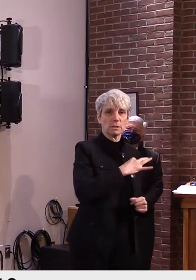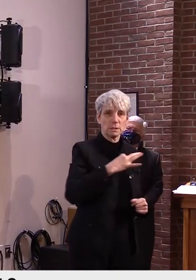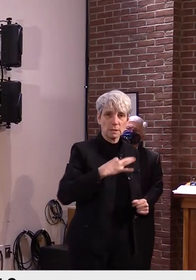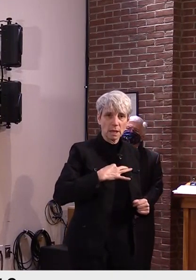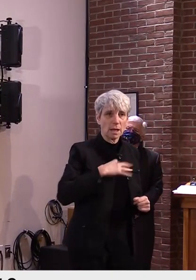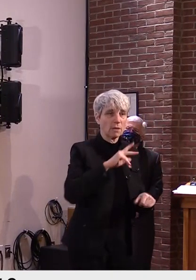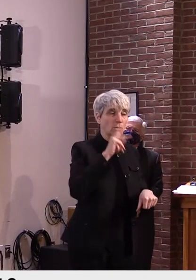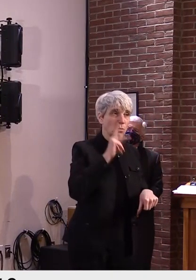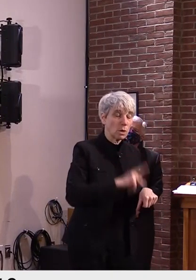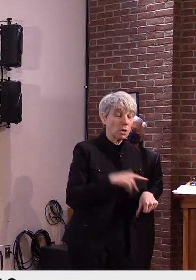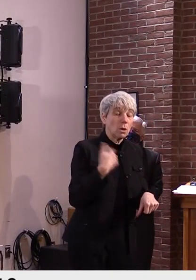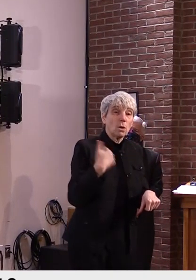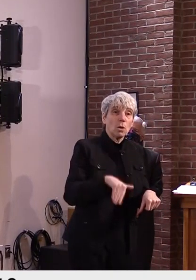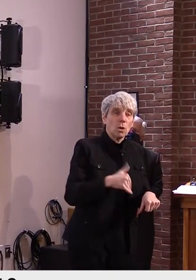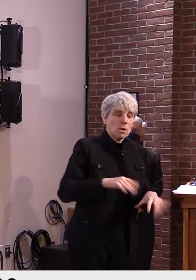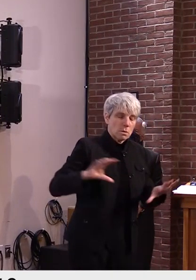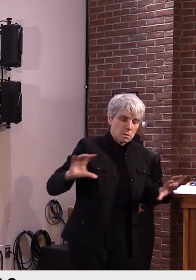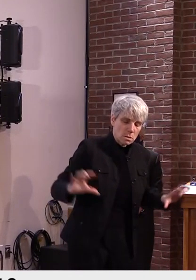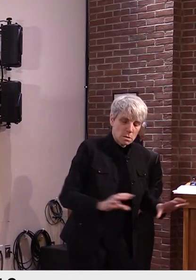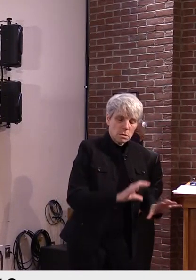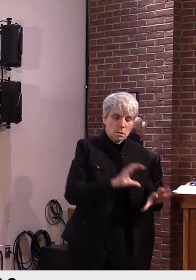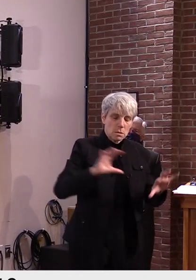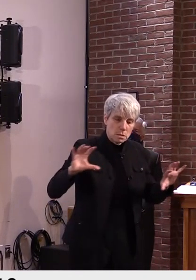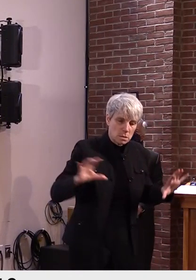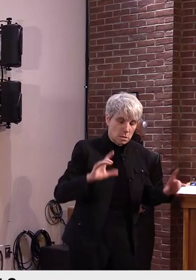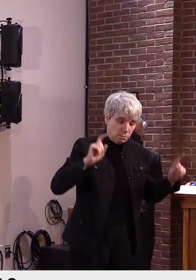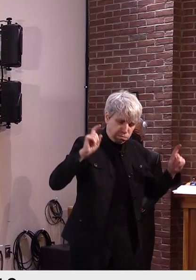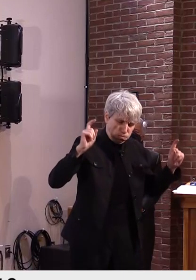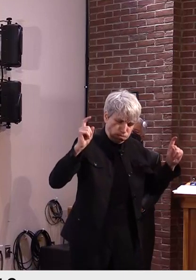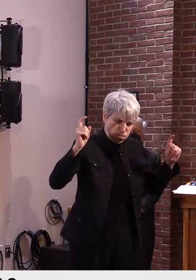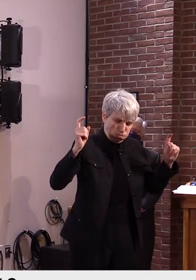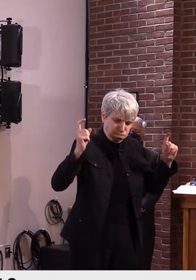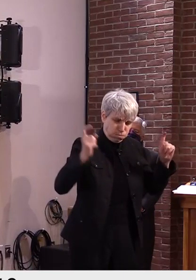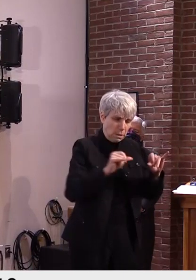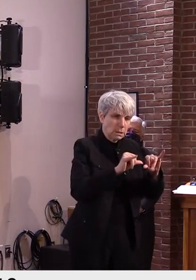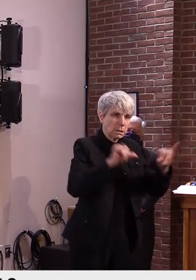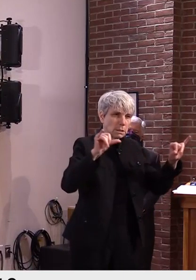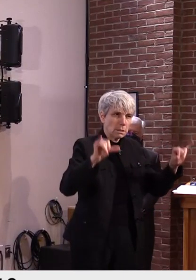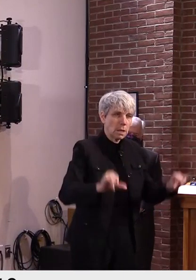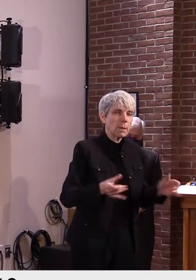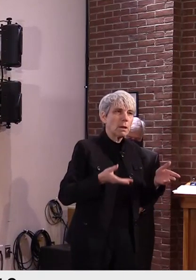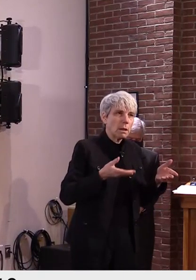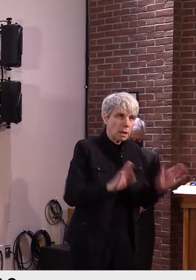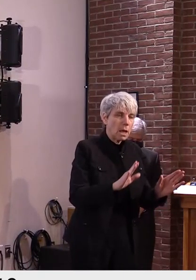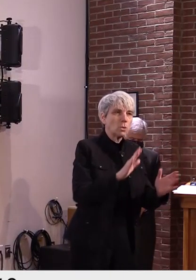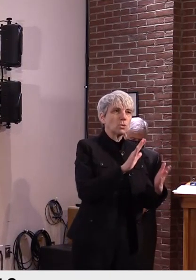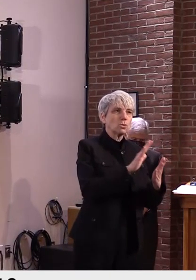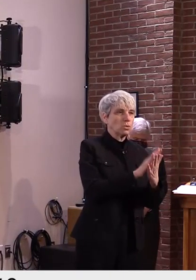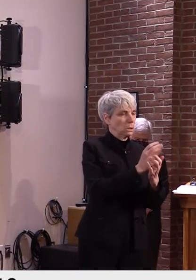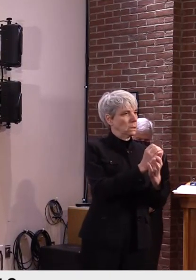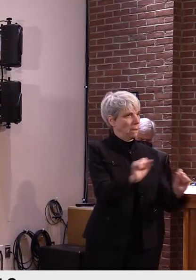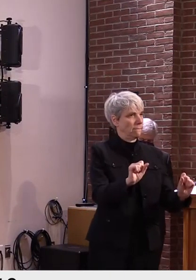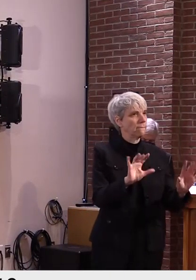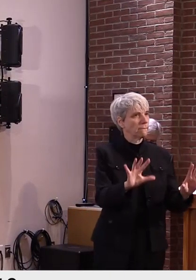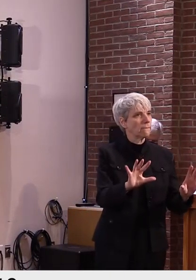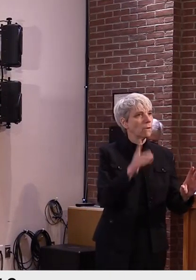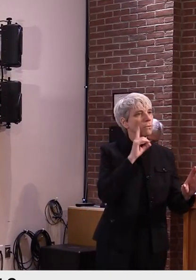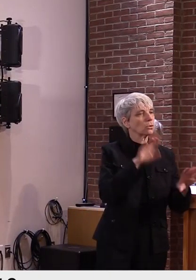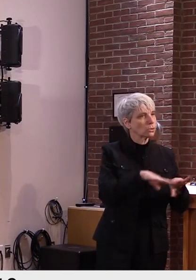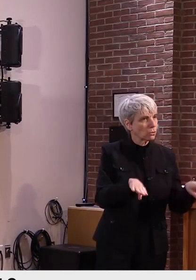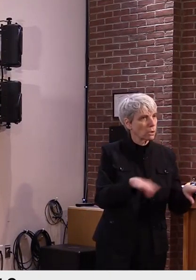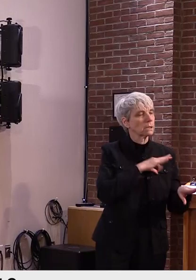moving mountains to create safe and healthy learning environments for our children and workplaces for their staff. The